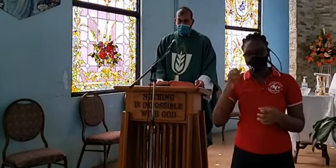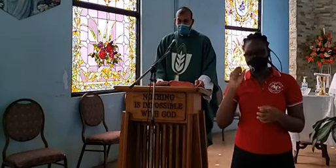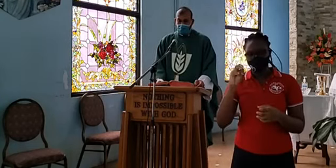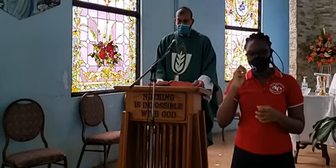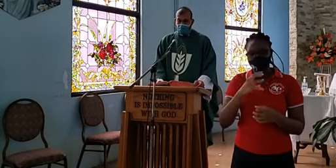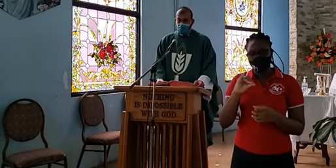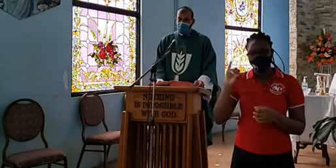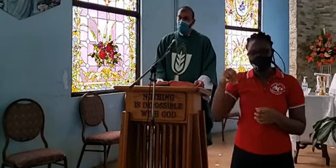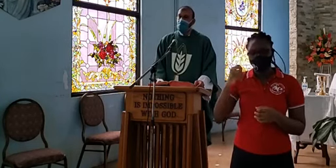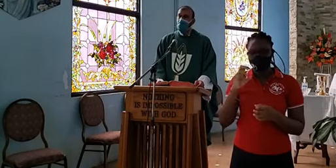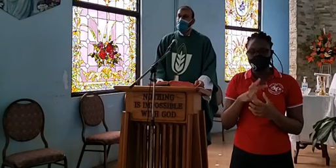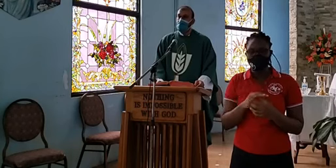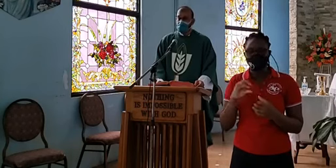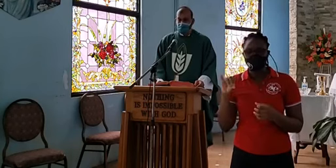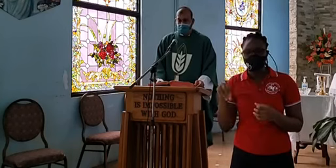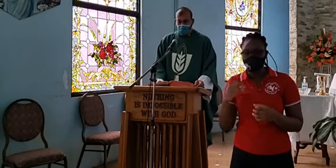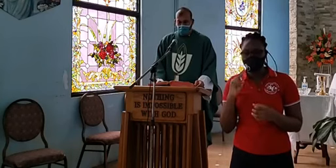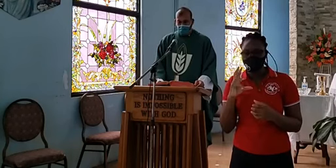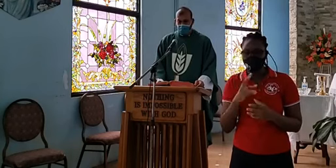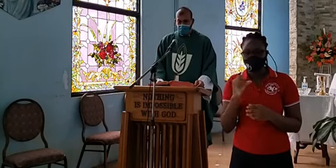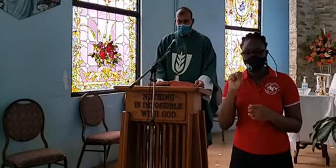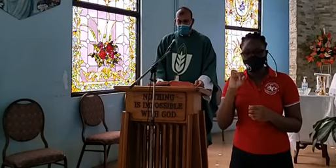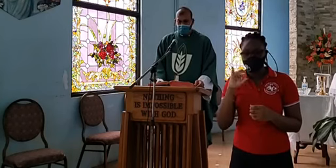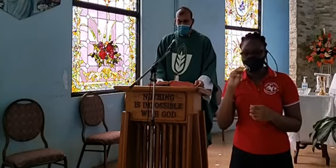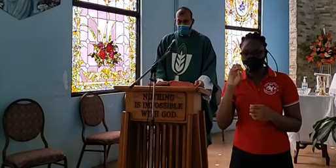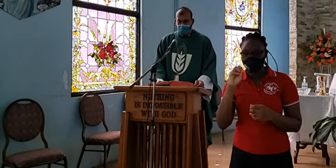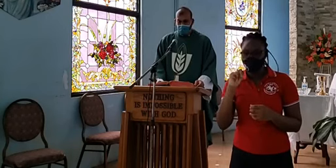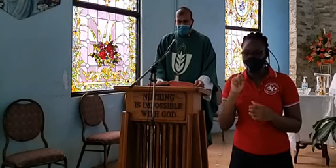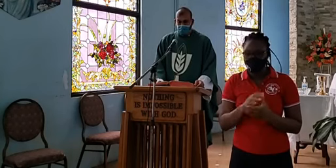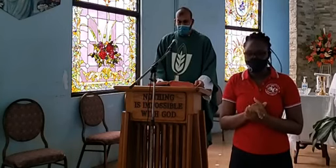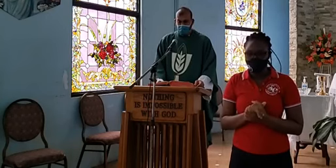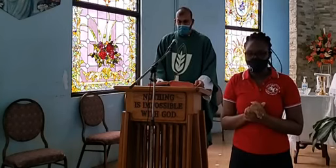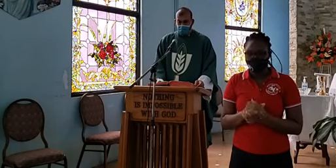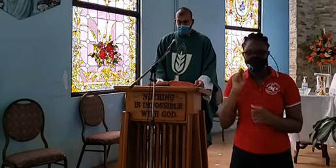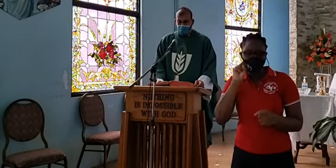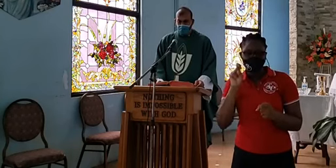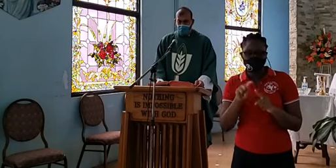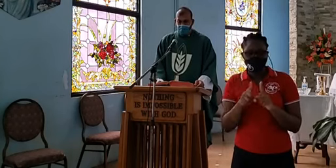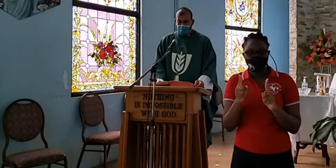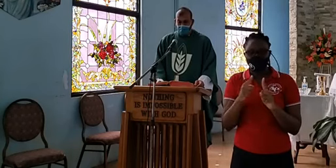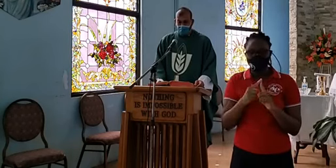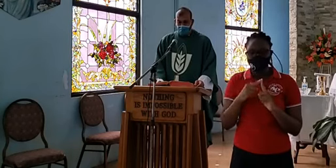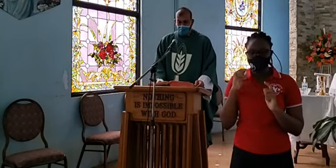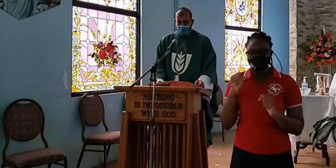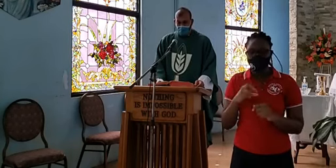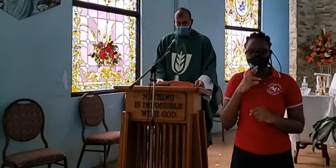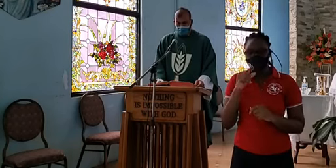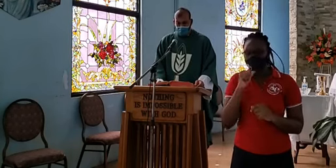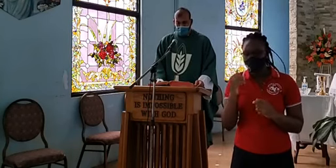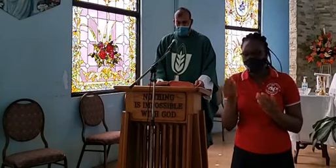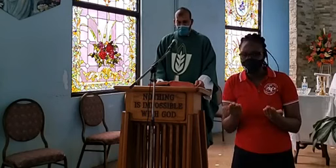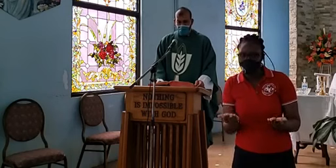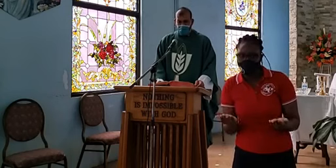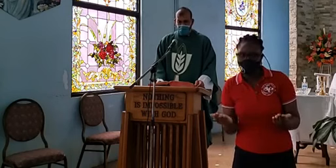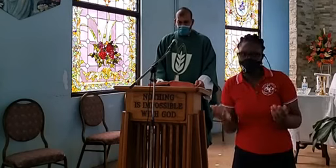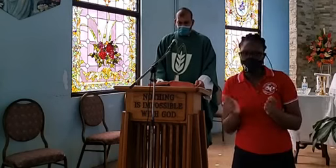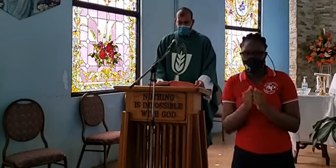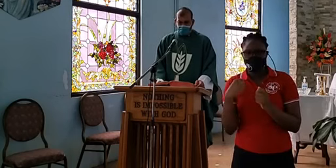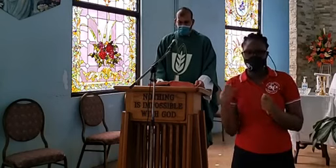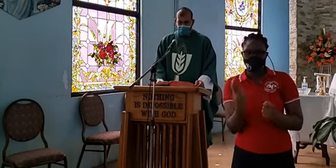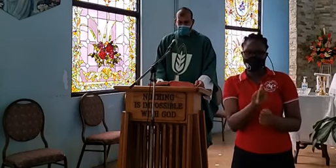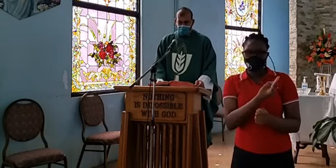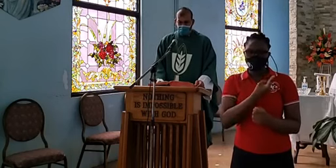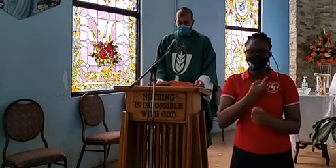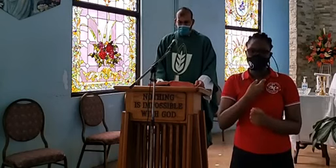Joseph and Jude and Simon. Sisters too, are they not here with